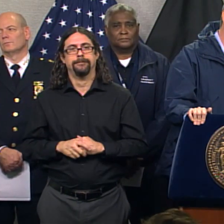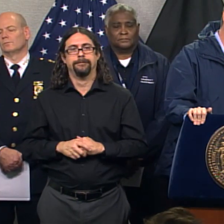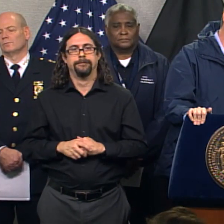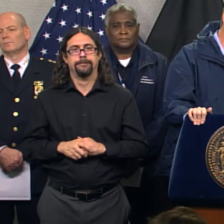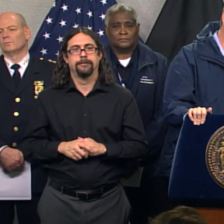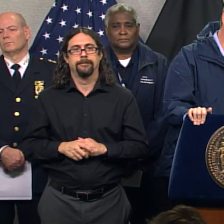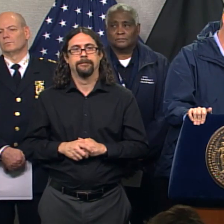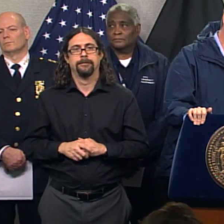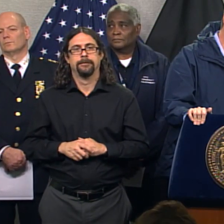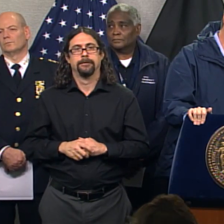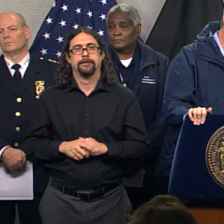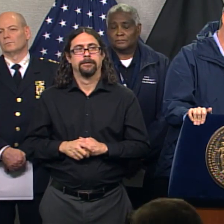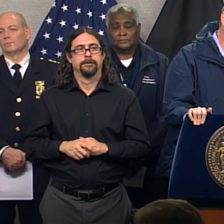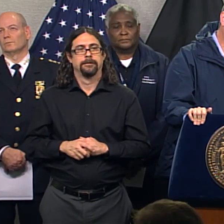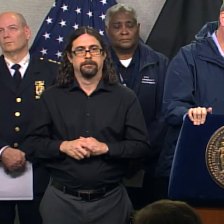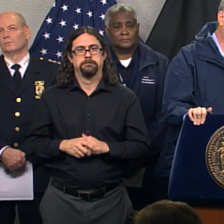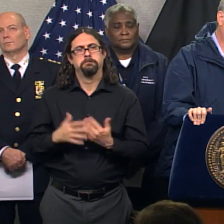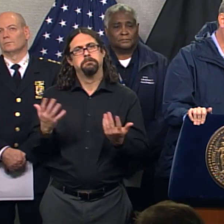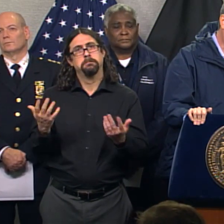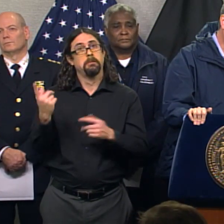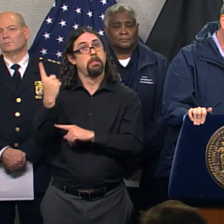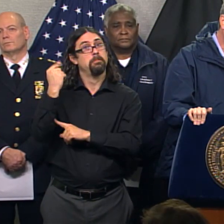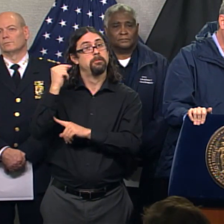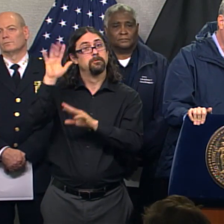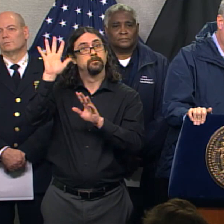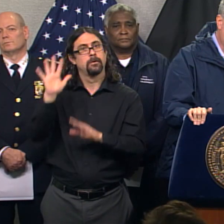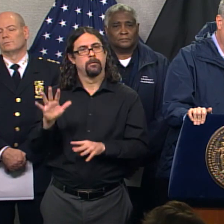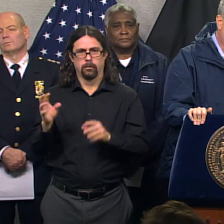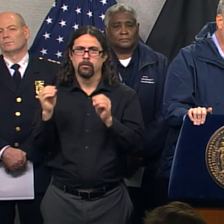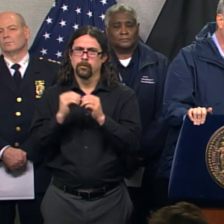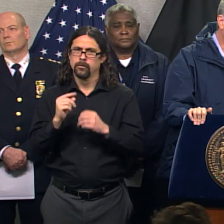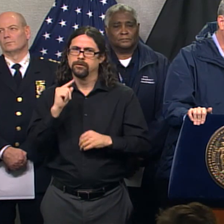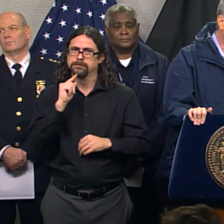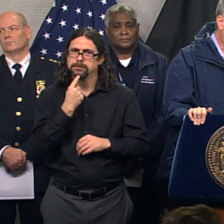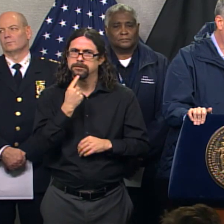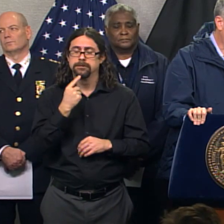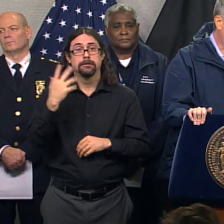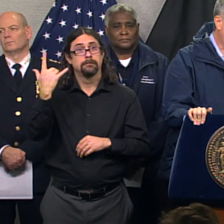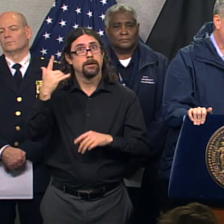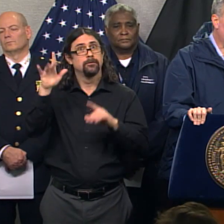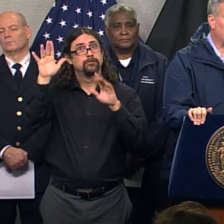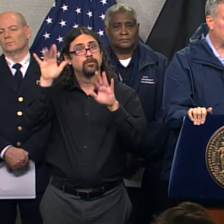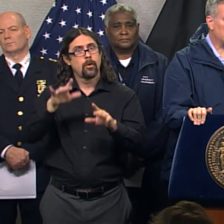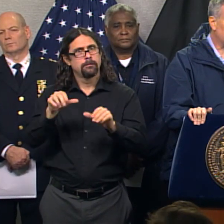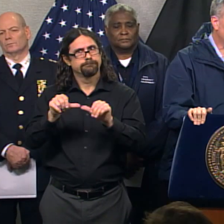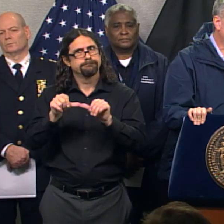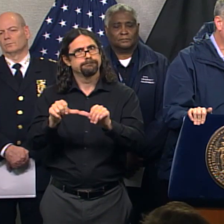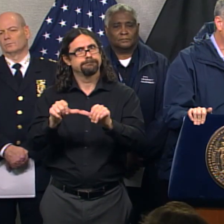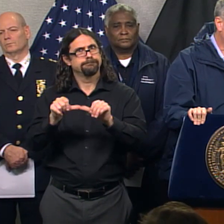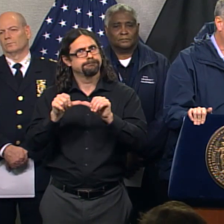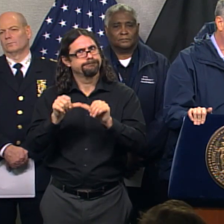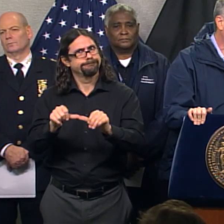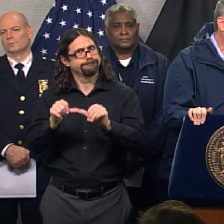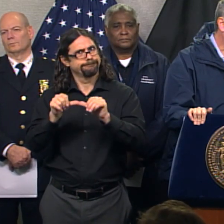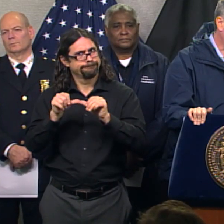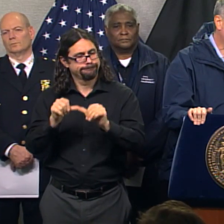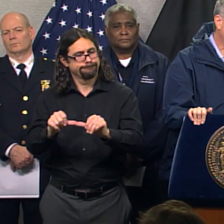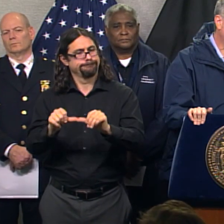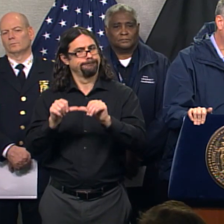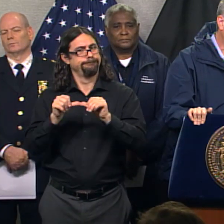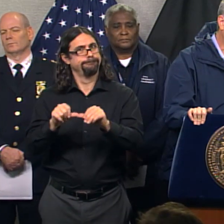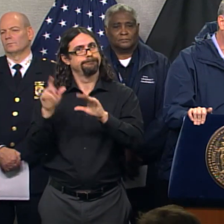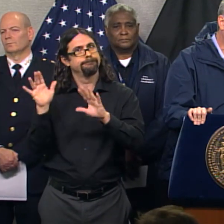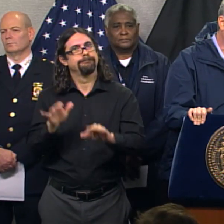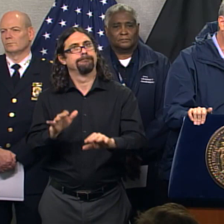much more challenging event because it just wouldn't stop. And the numbers mounted, and we thought we were going to be the second biggest snowfall of all time. When it was